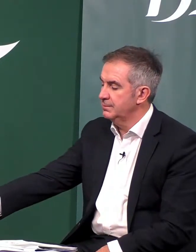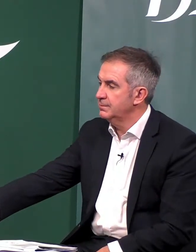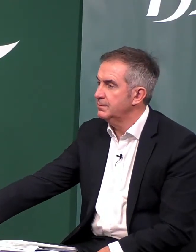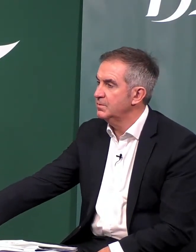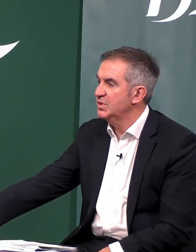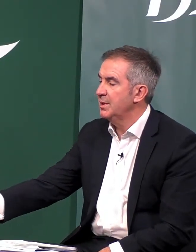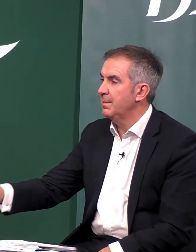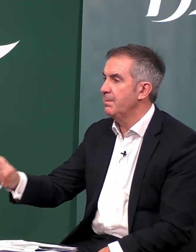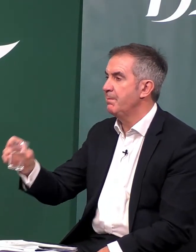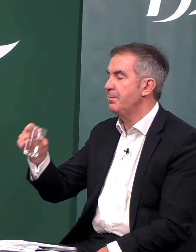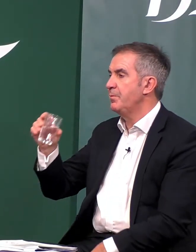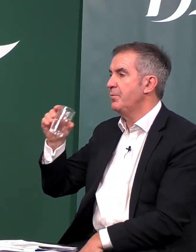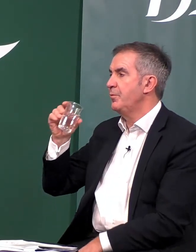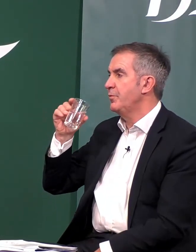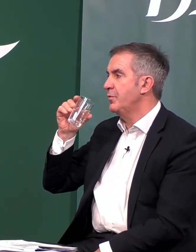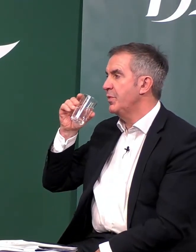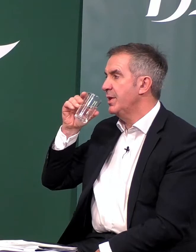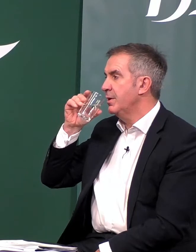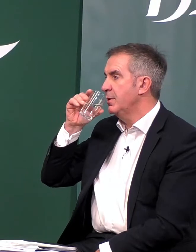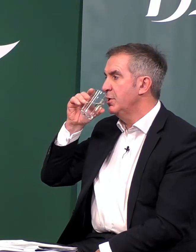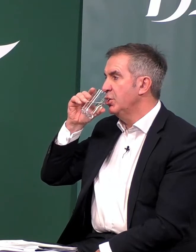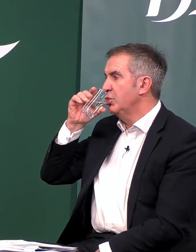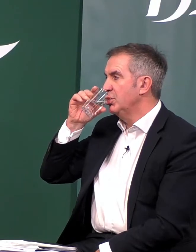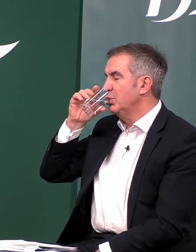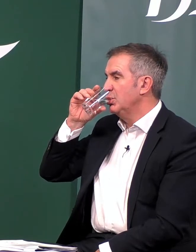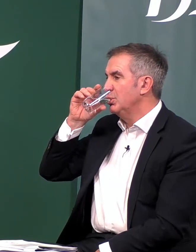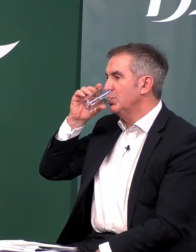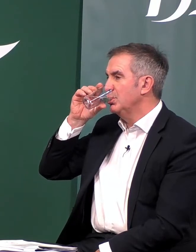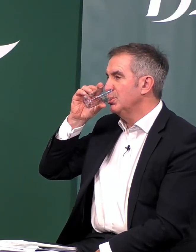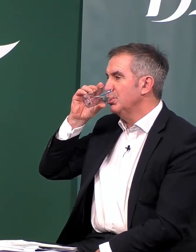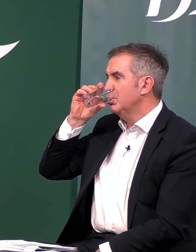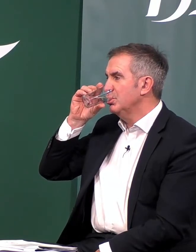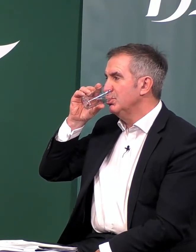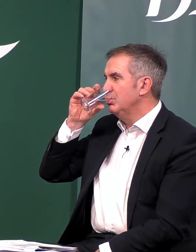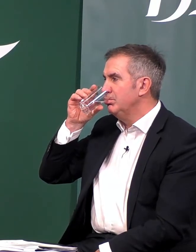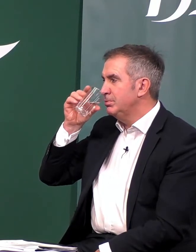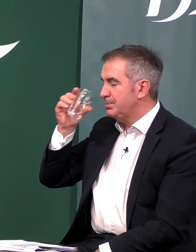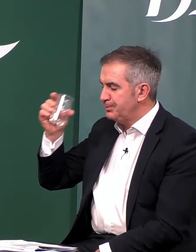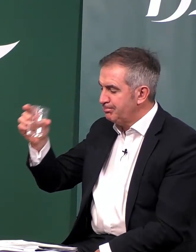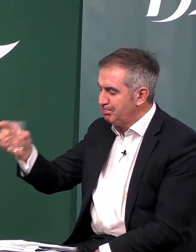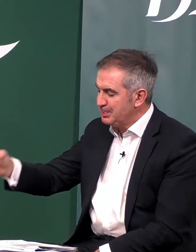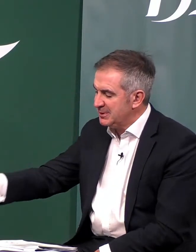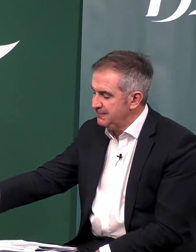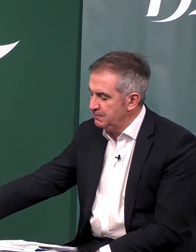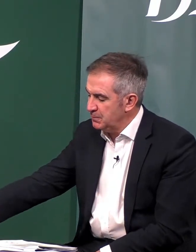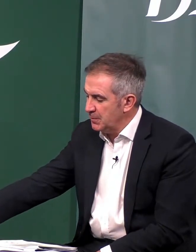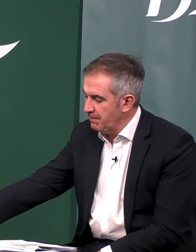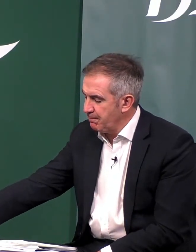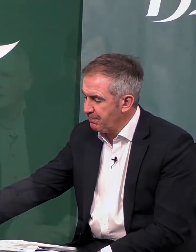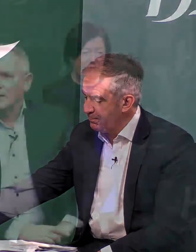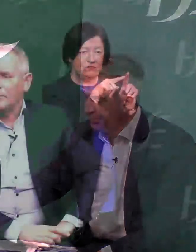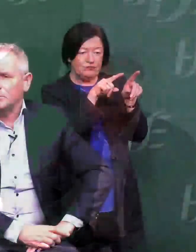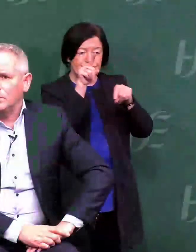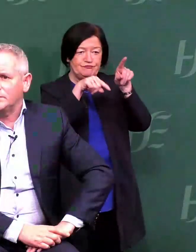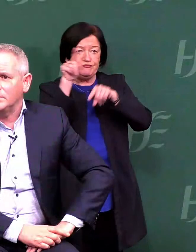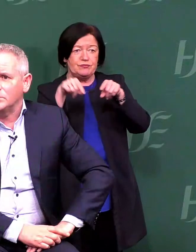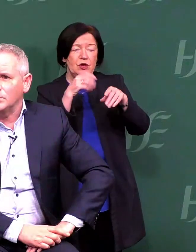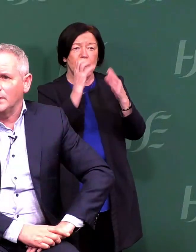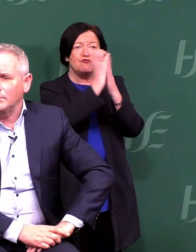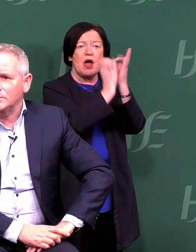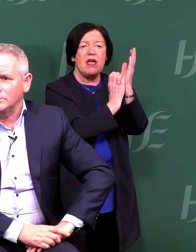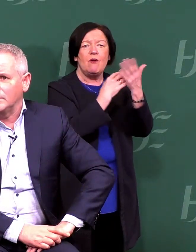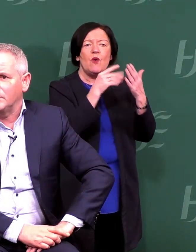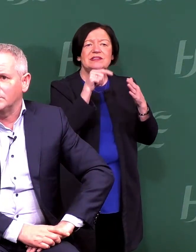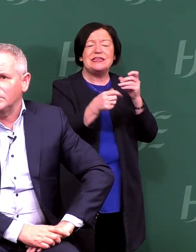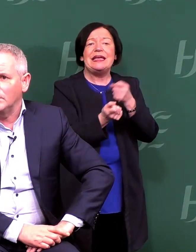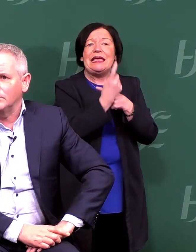that known? I think the report is the report's very clear. It sets out with 5 different criteria about what the issues